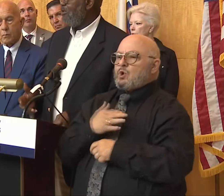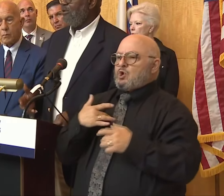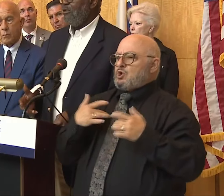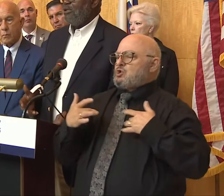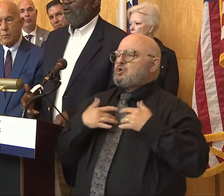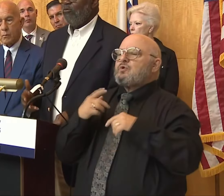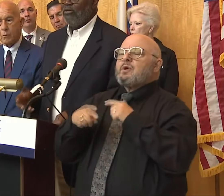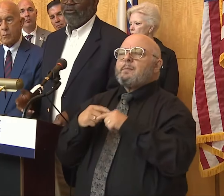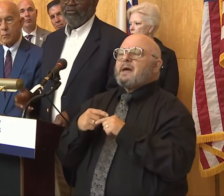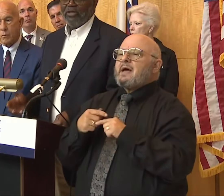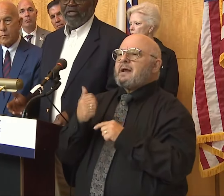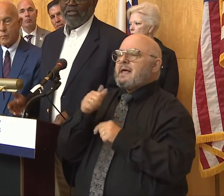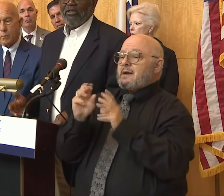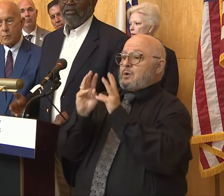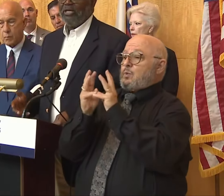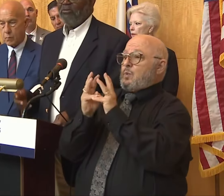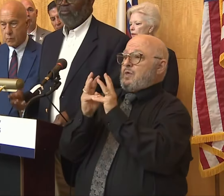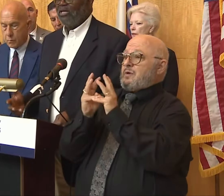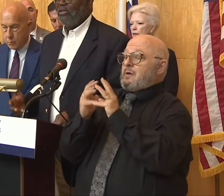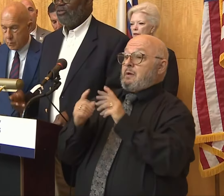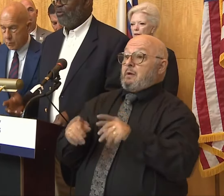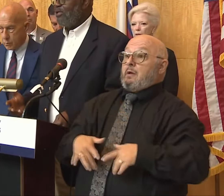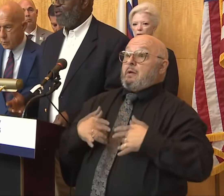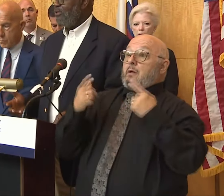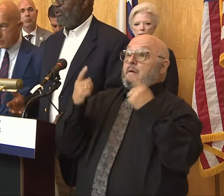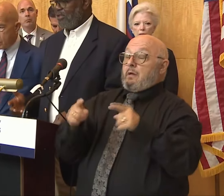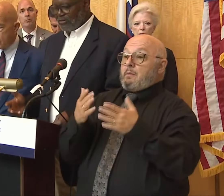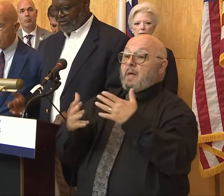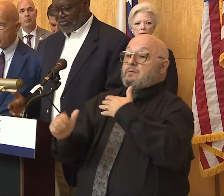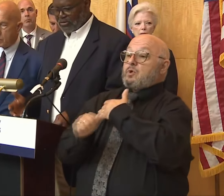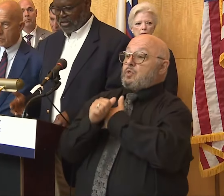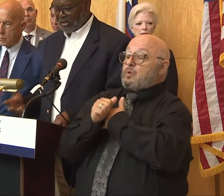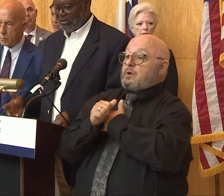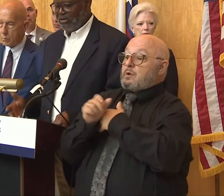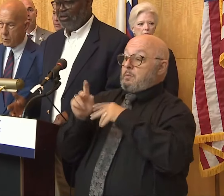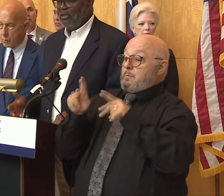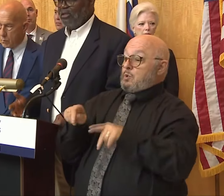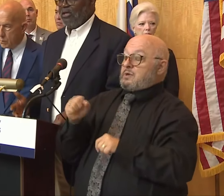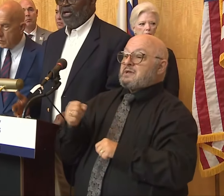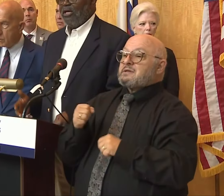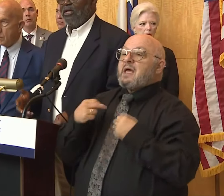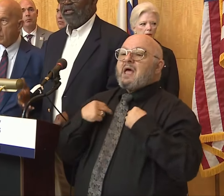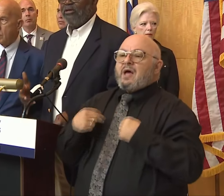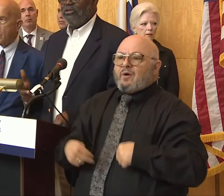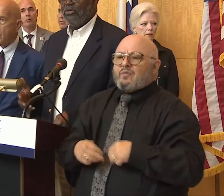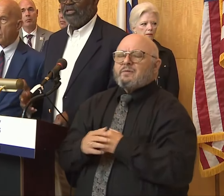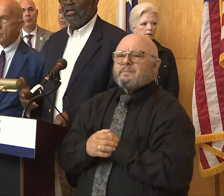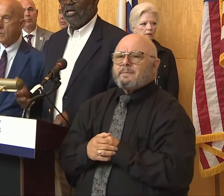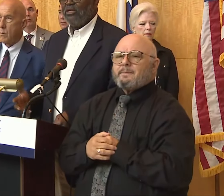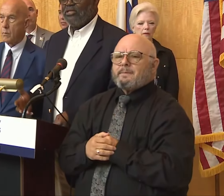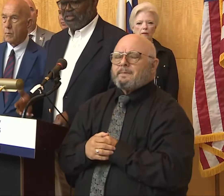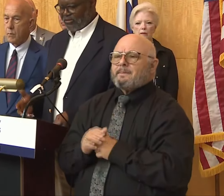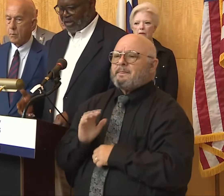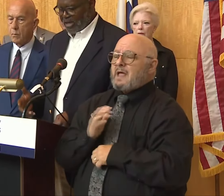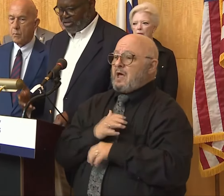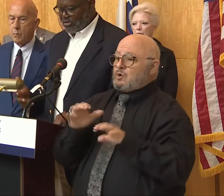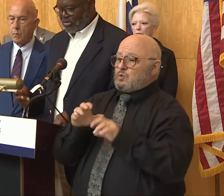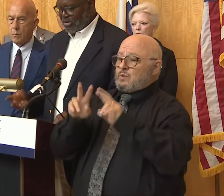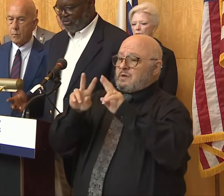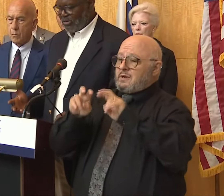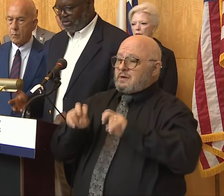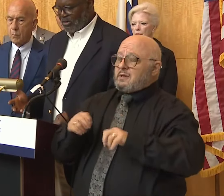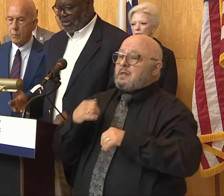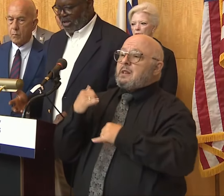any weather event that might threaten an individual's health. And our doing an analysis of the last